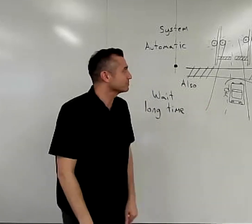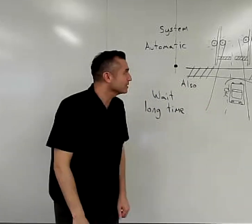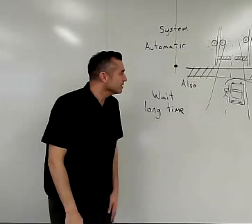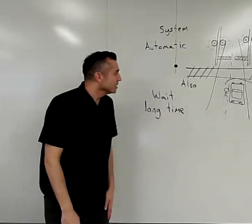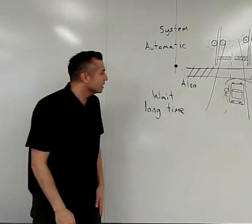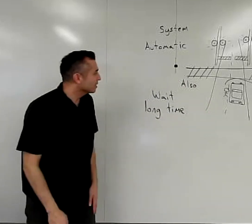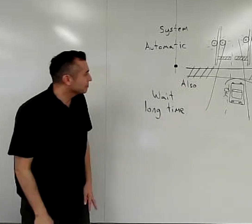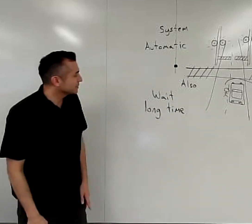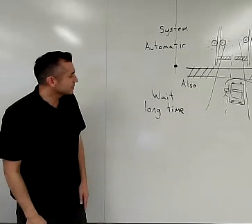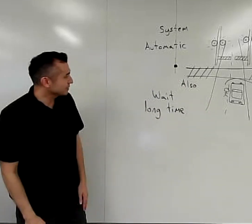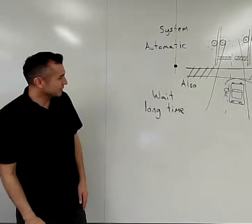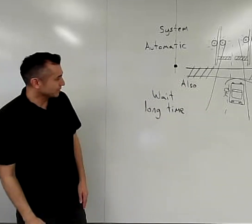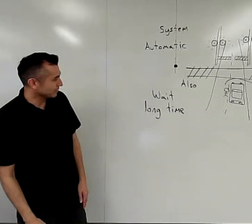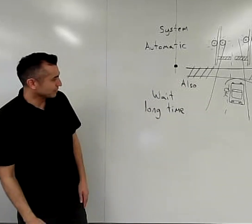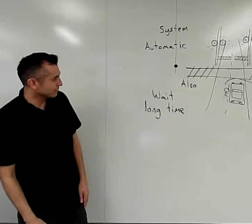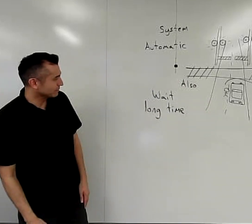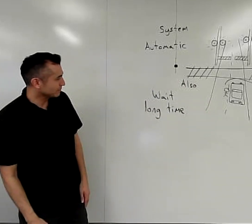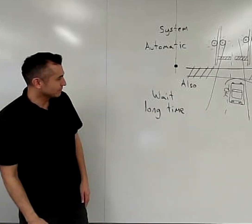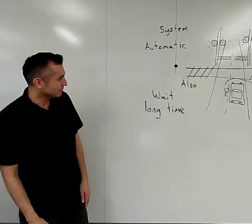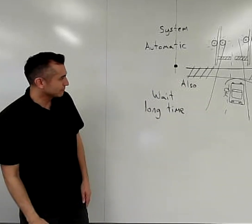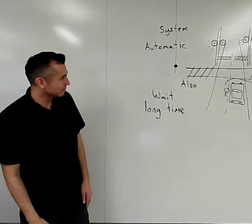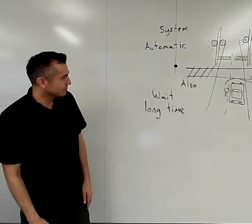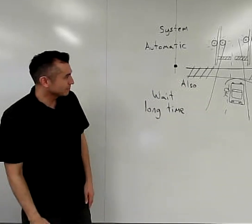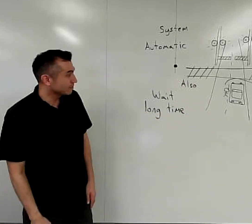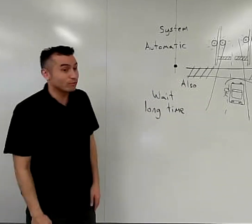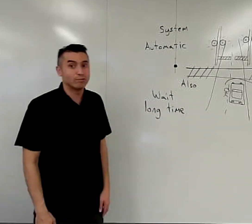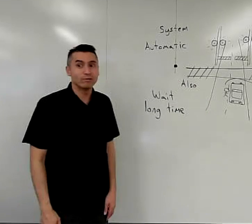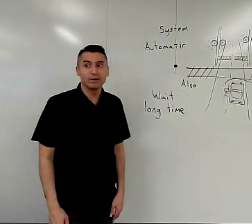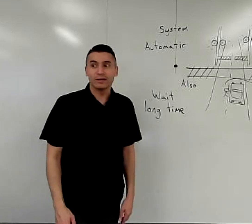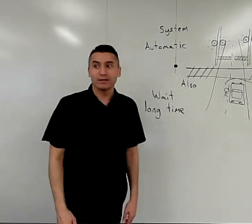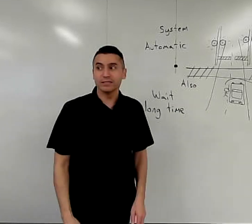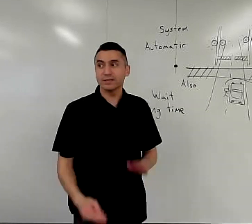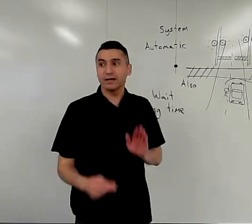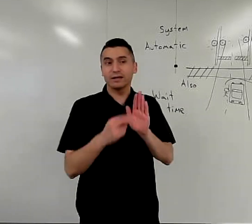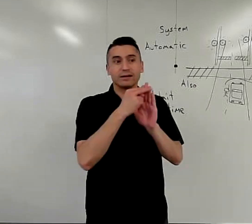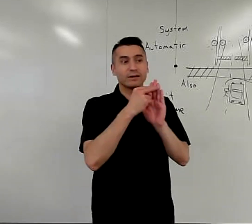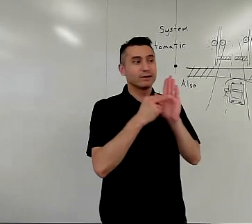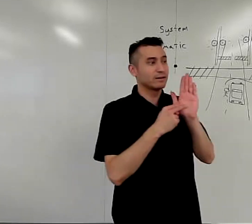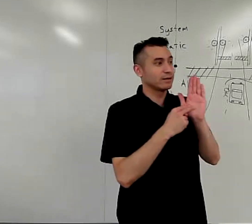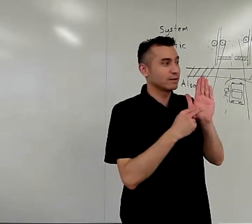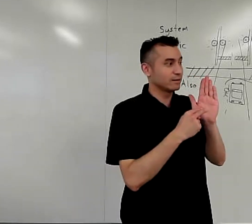right? Let's see here. Oh, this sign.